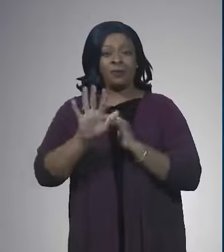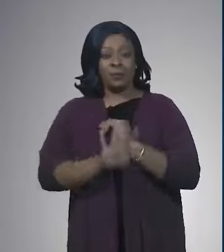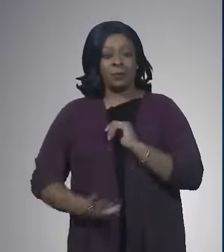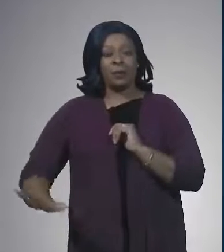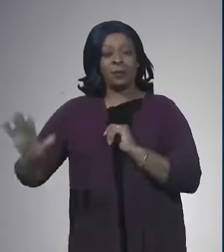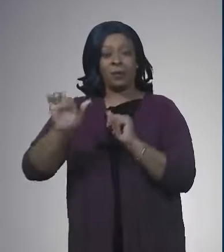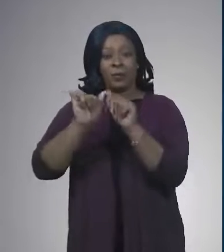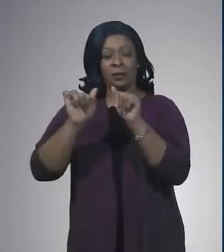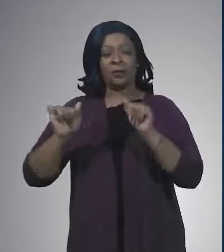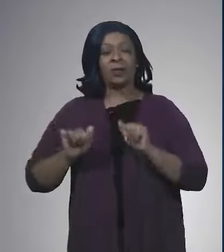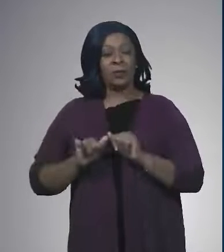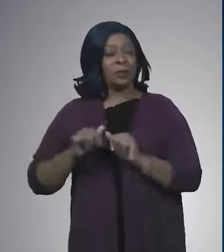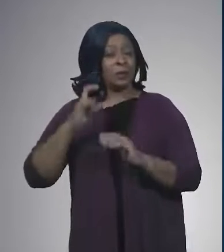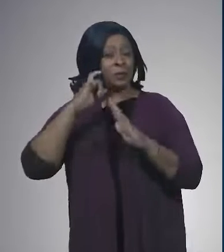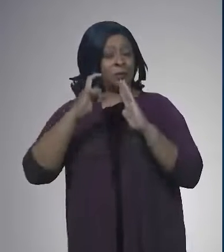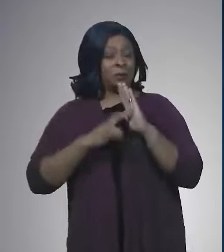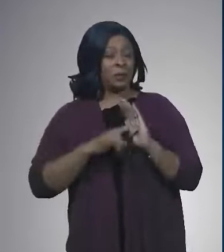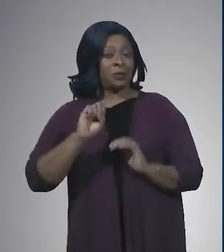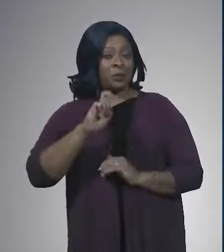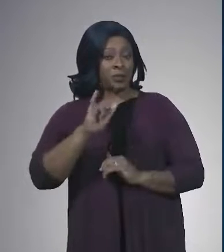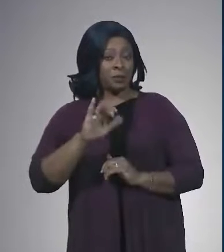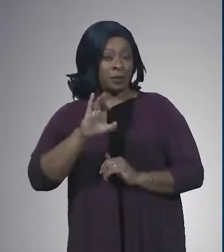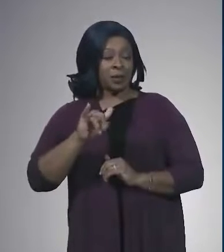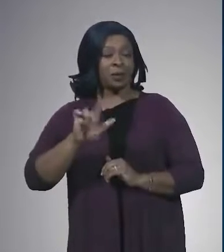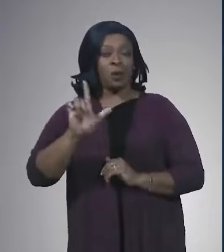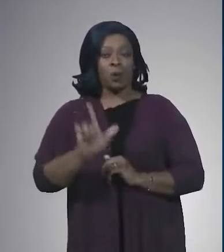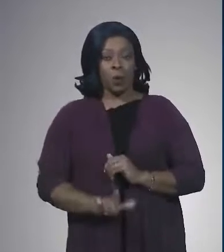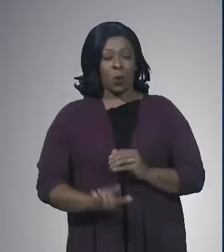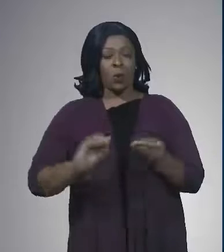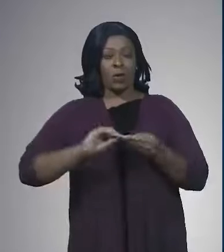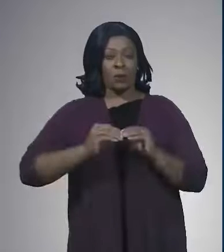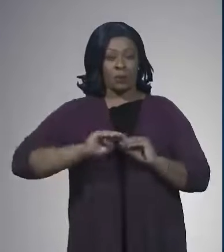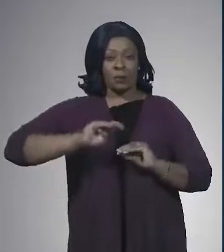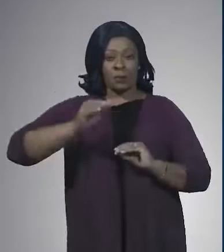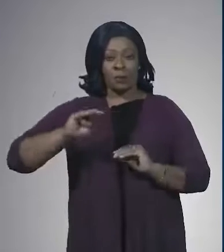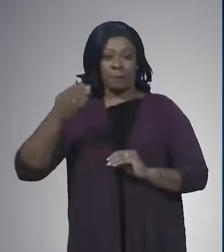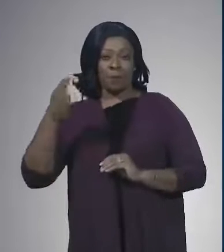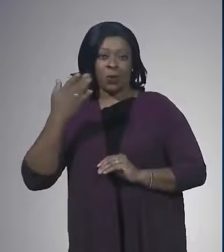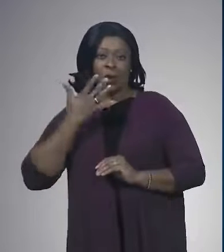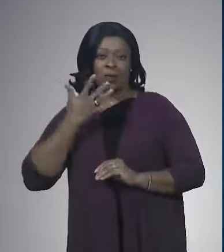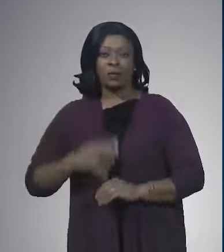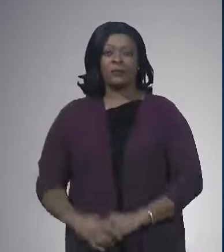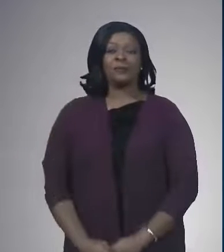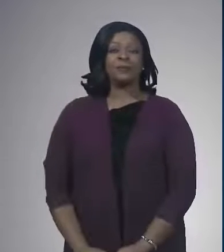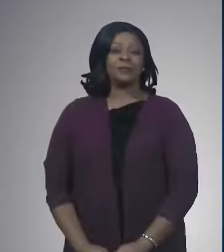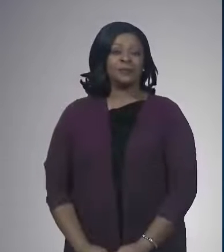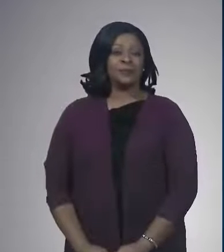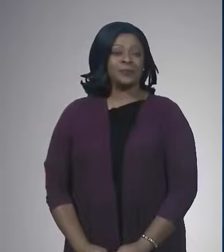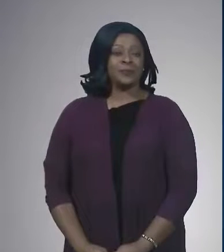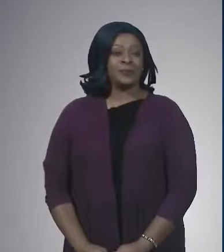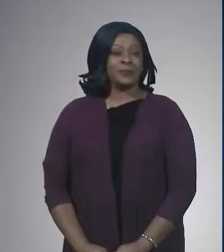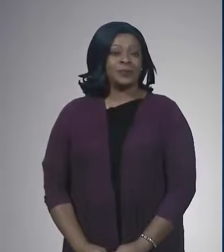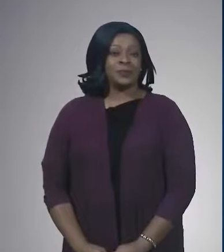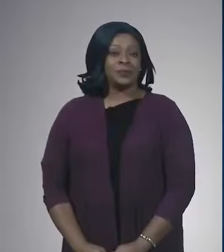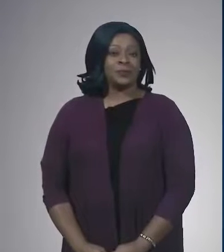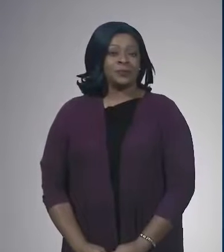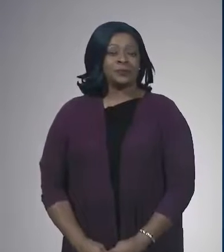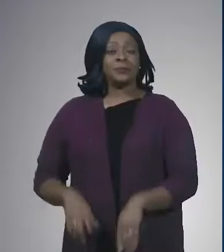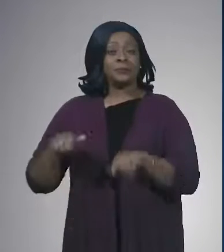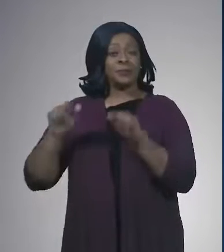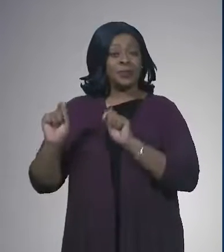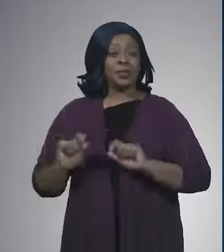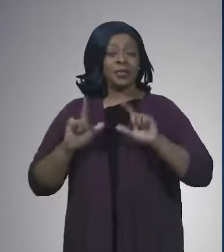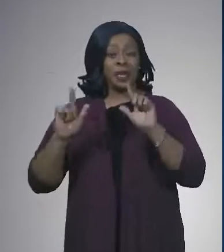area. As you can see, Shelby County is the lowest curve in blue. Next slide. And this